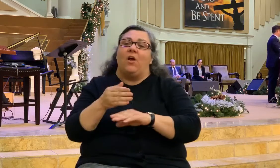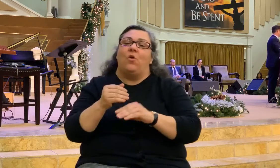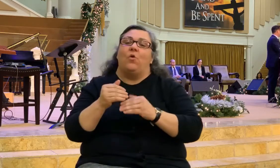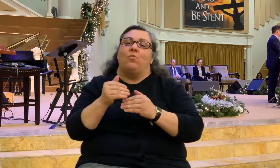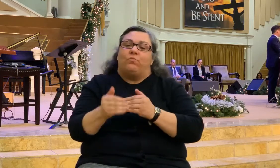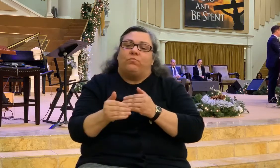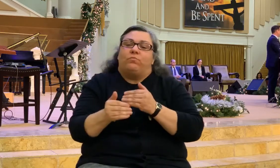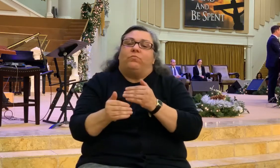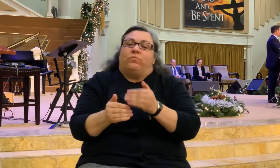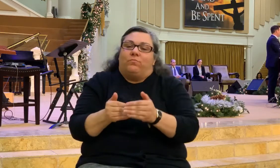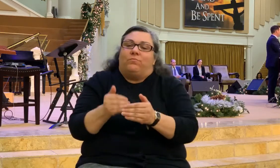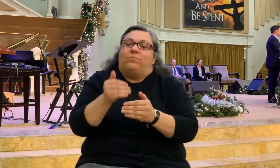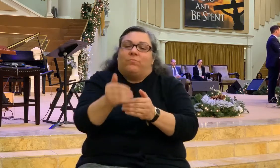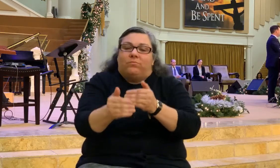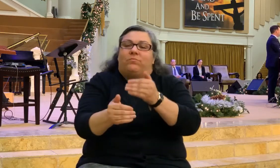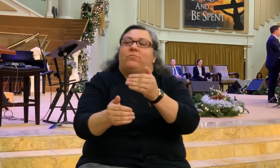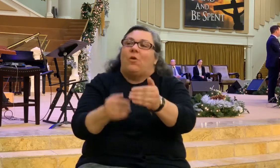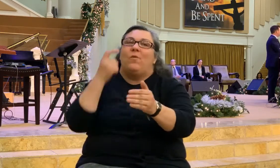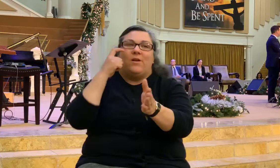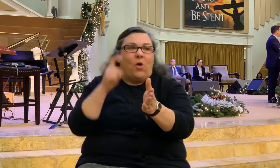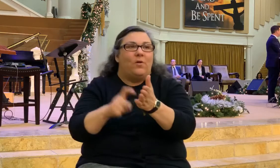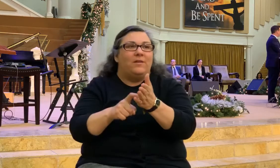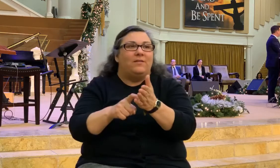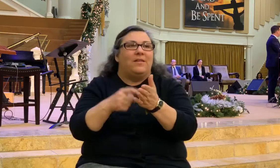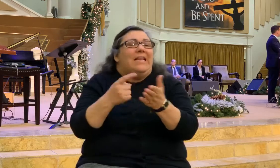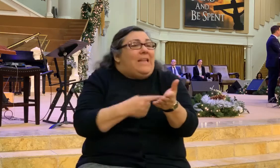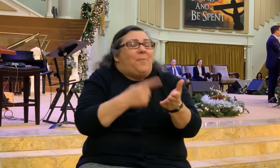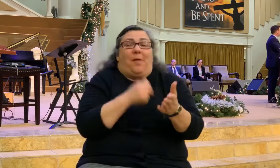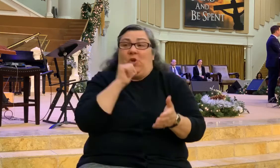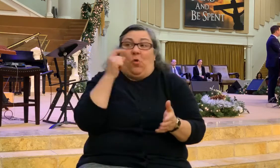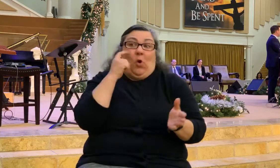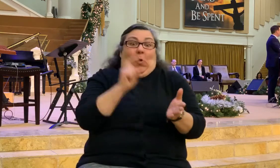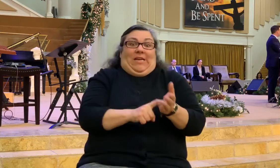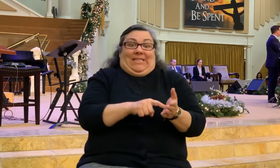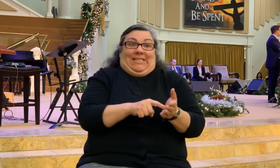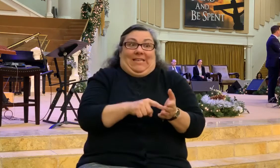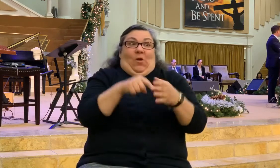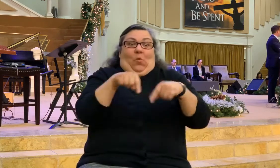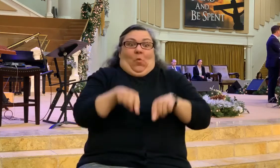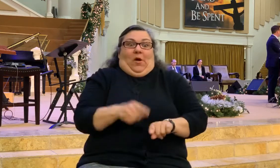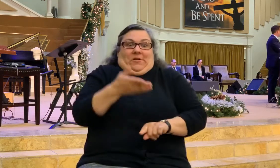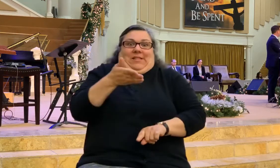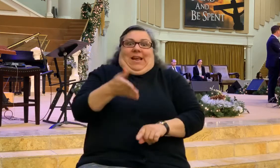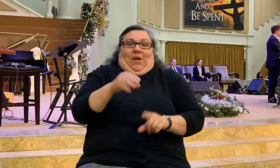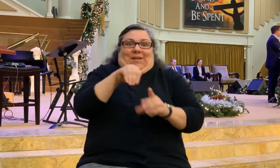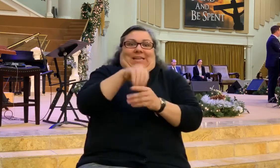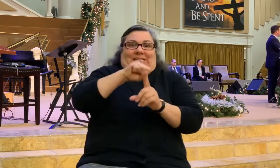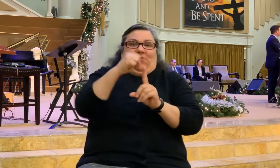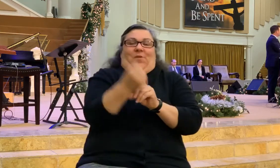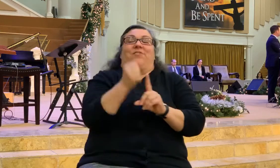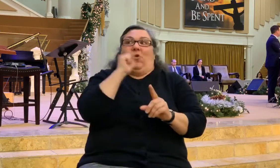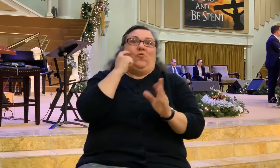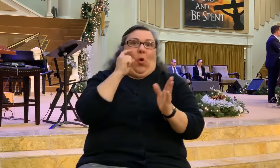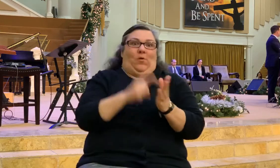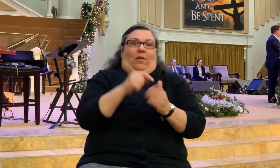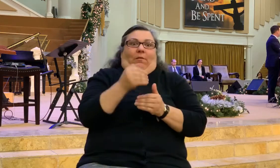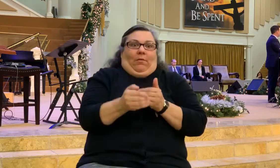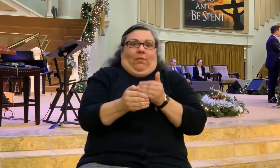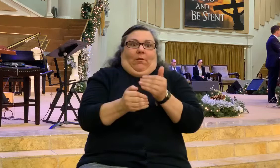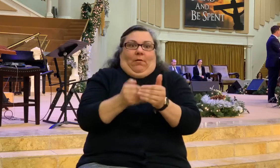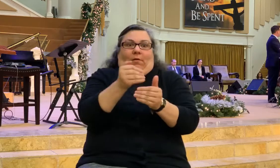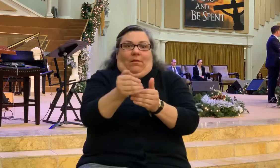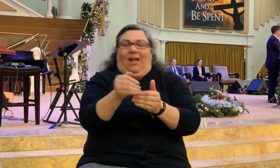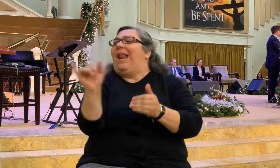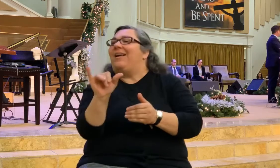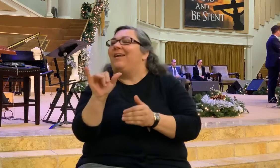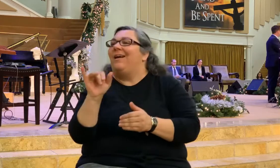see. Amen. That's not always visible when you're standing in front of it every day. Like the growth of a